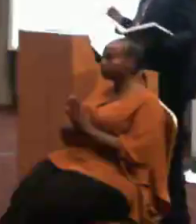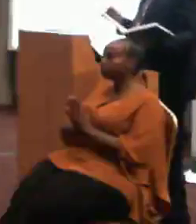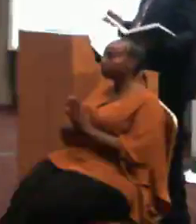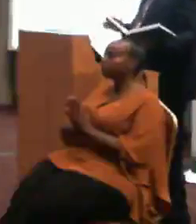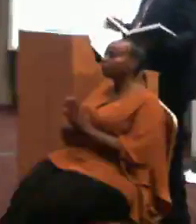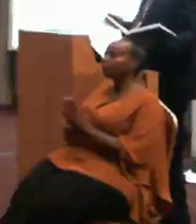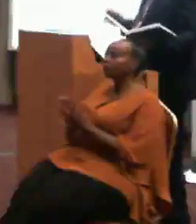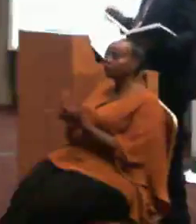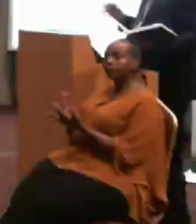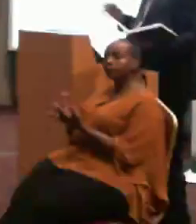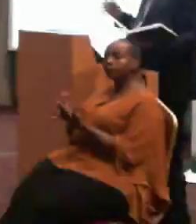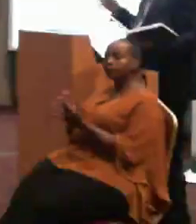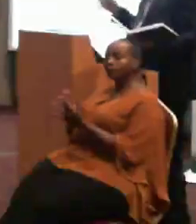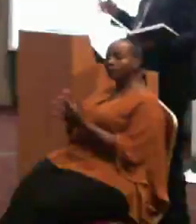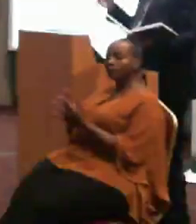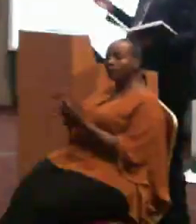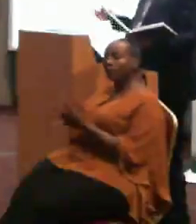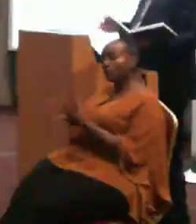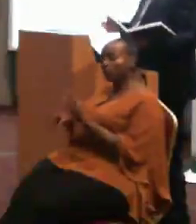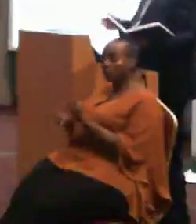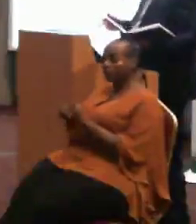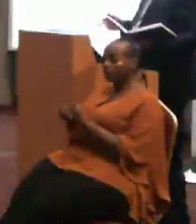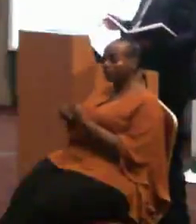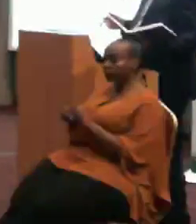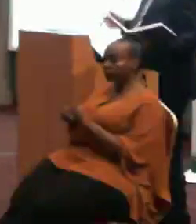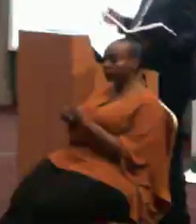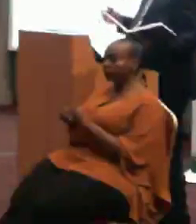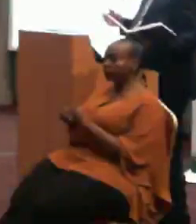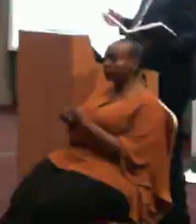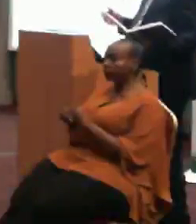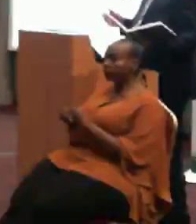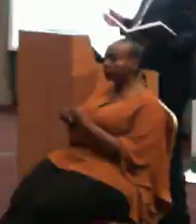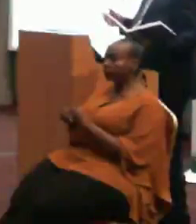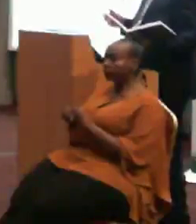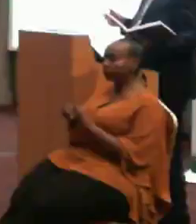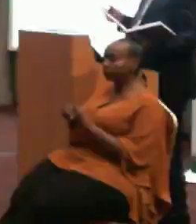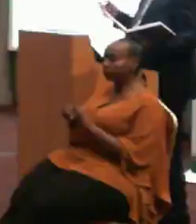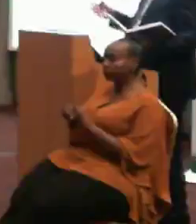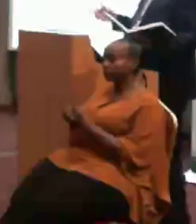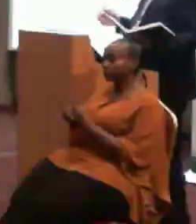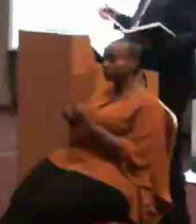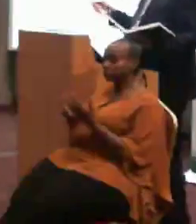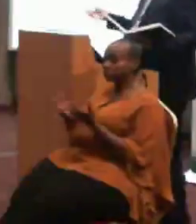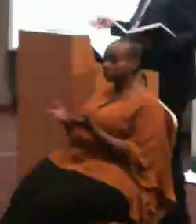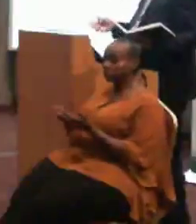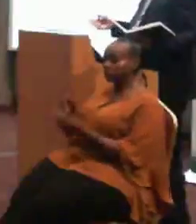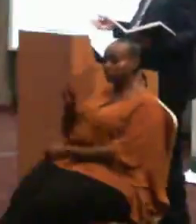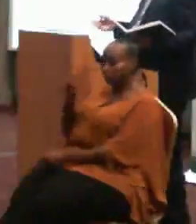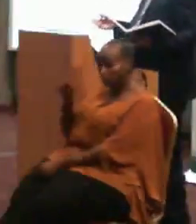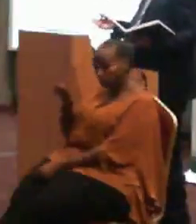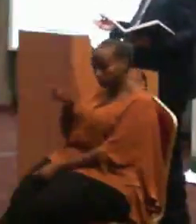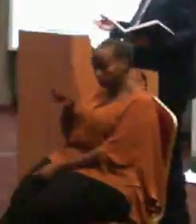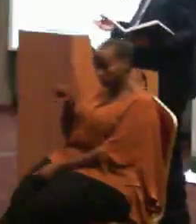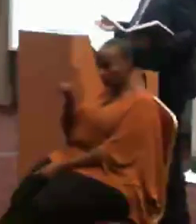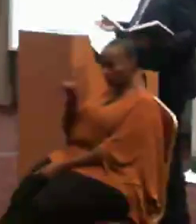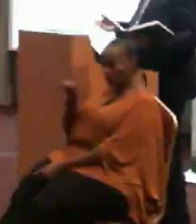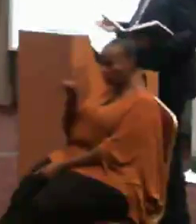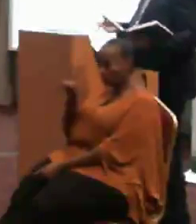come in, linked to the equity, why are we only looking to the tariff to Eskom's